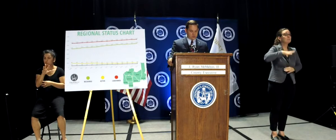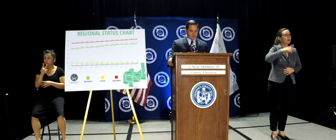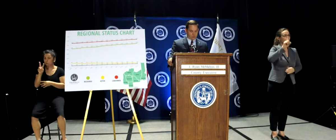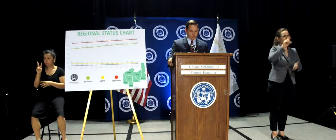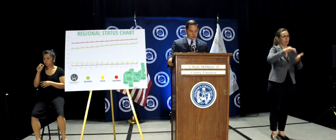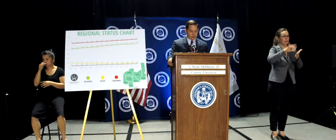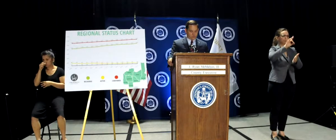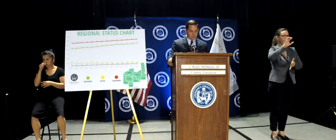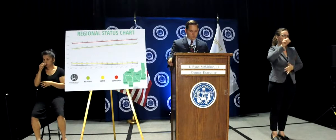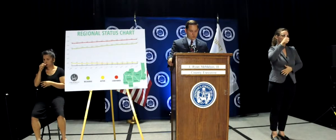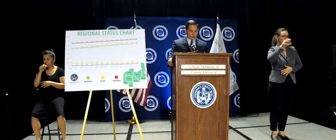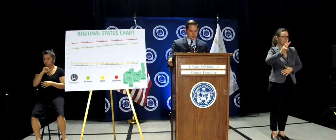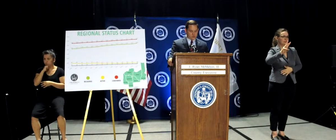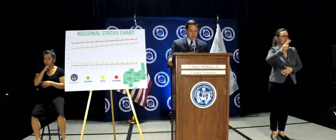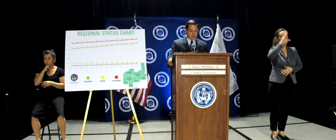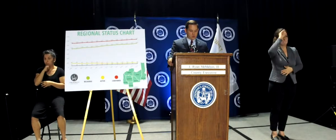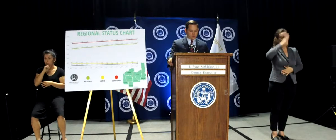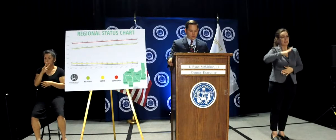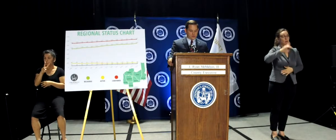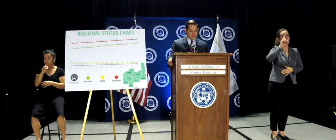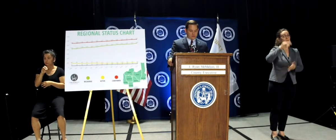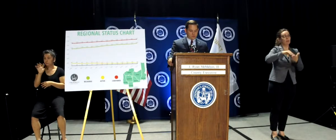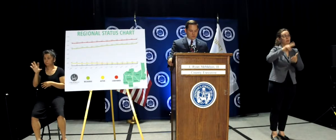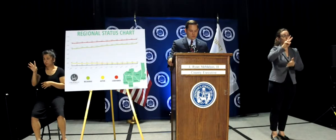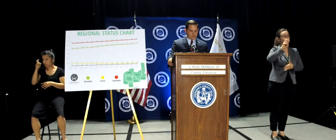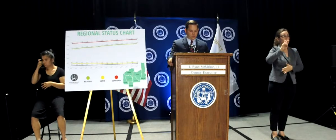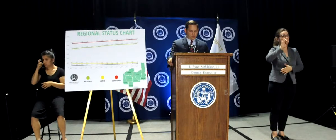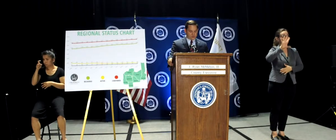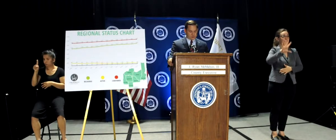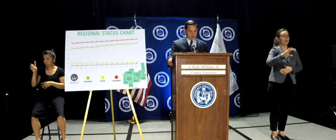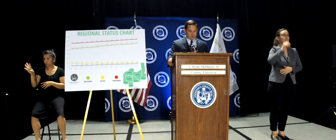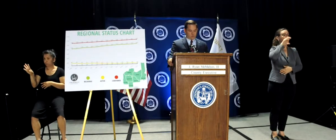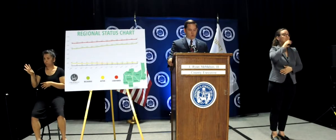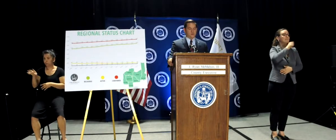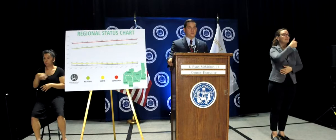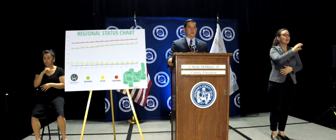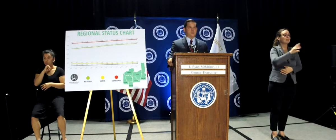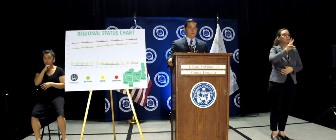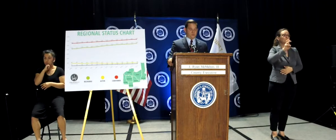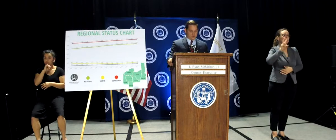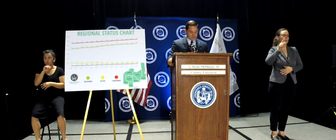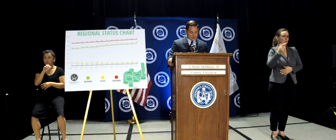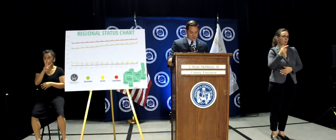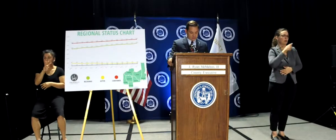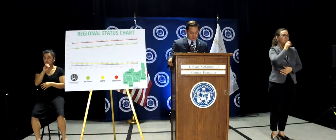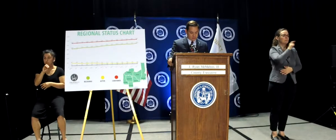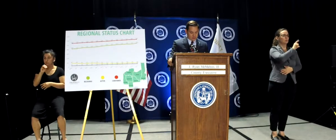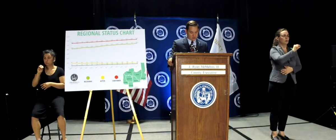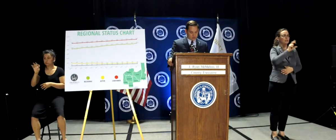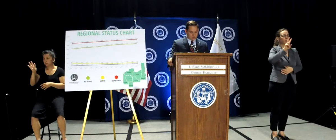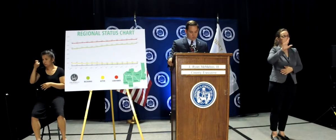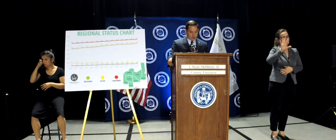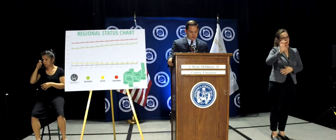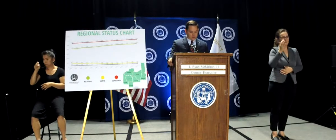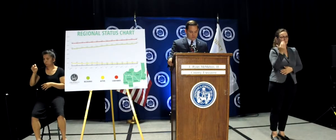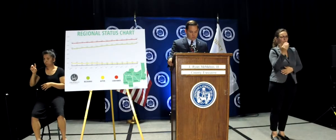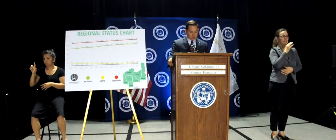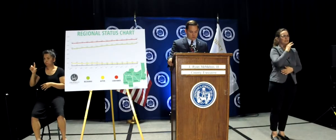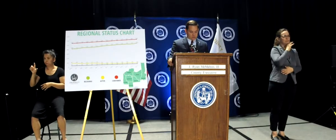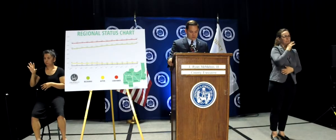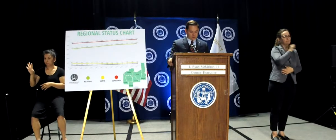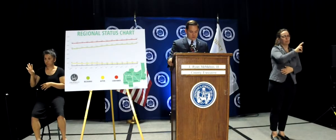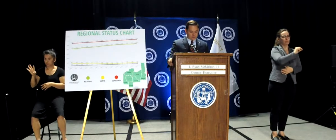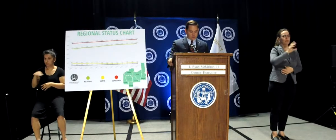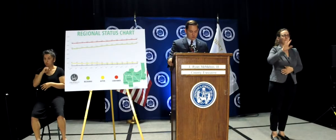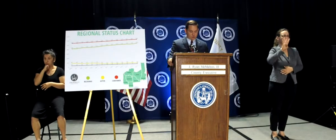20s, 424 in their 30s, 373 in their 40s, 464 in their 50s, 371